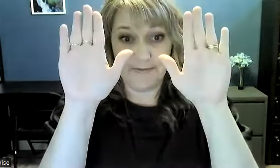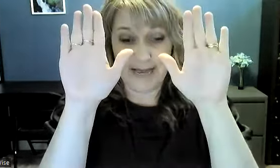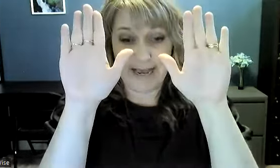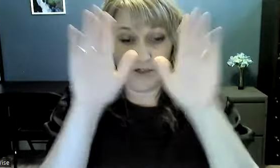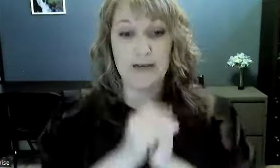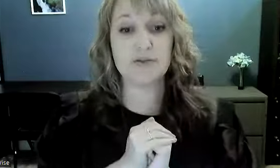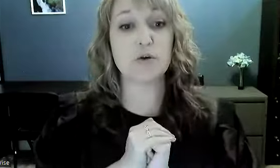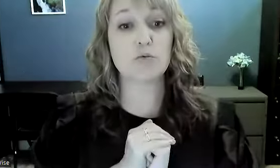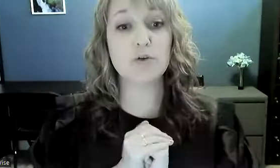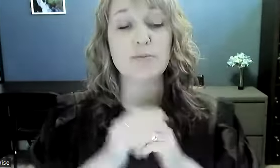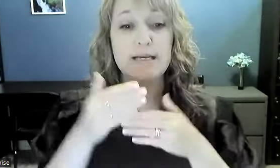flat hand shapes. So room is,